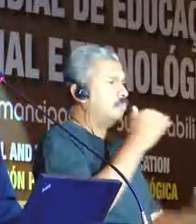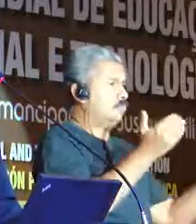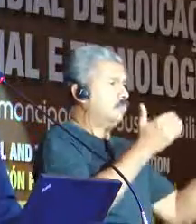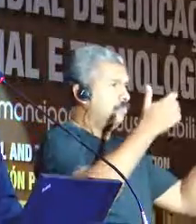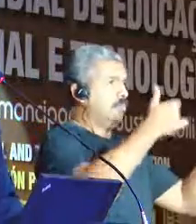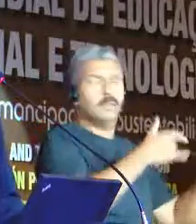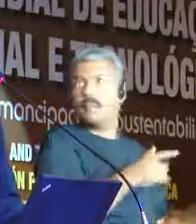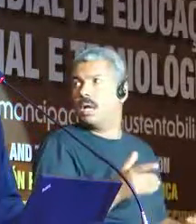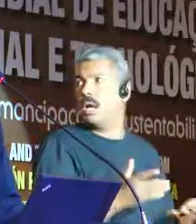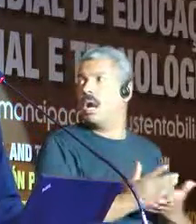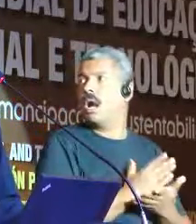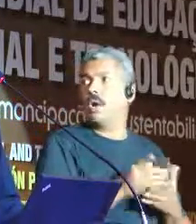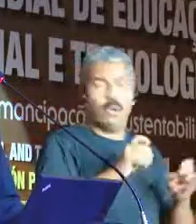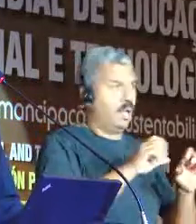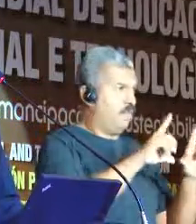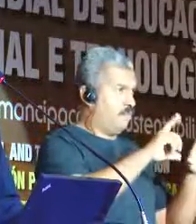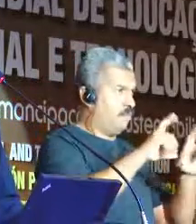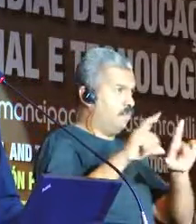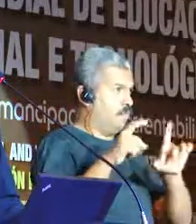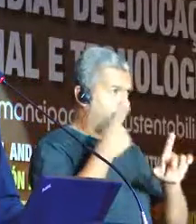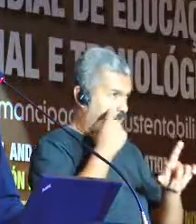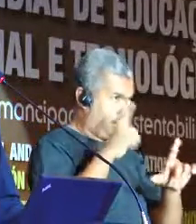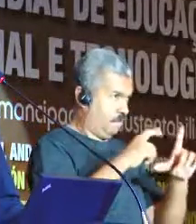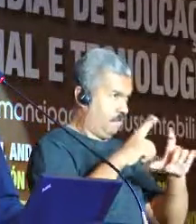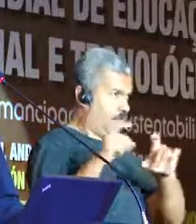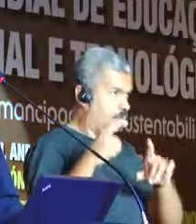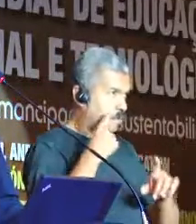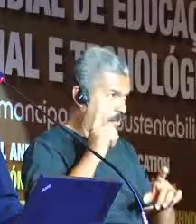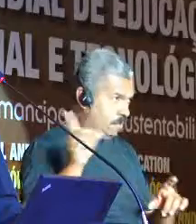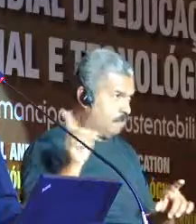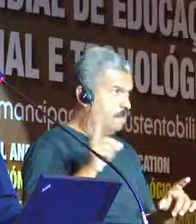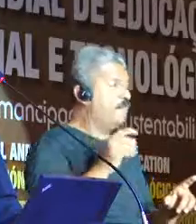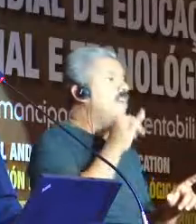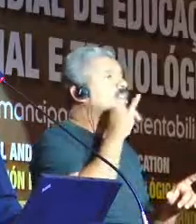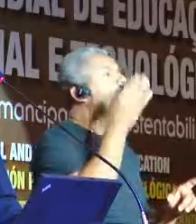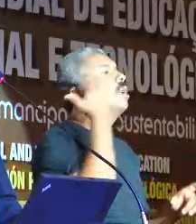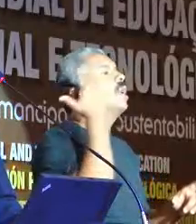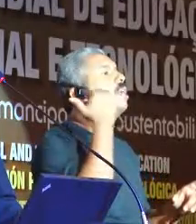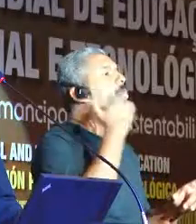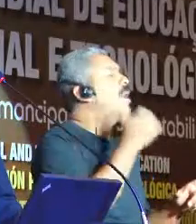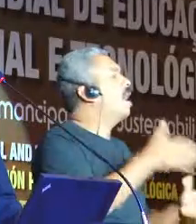sophisticated networking coming out the back, all running Linux.